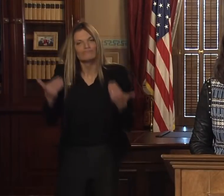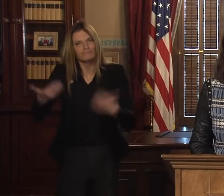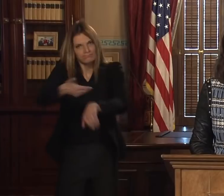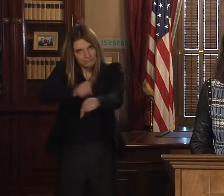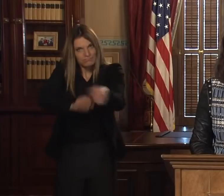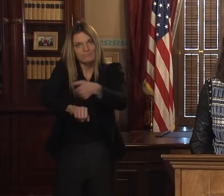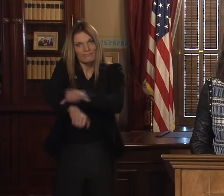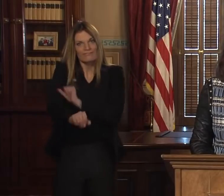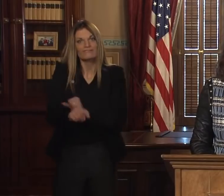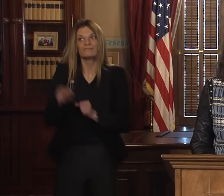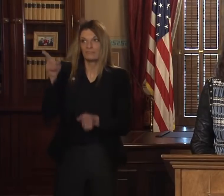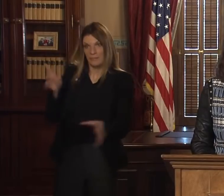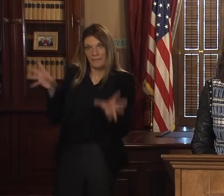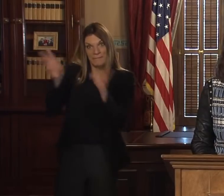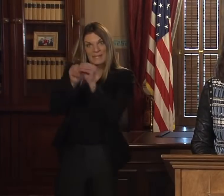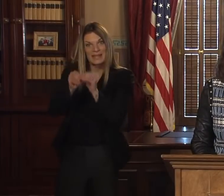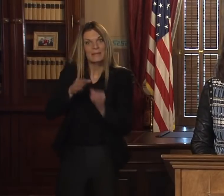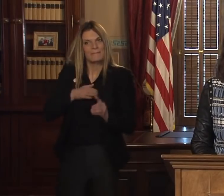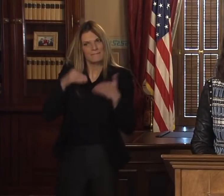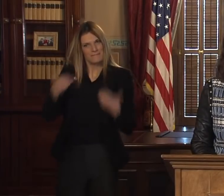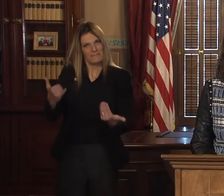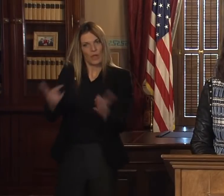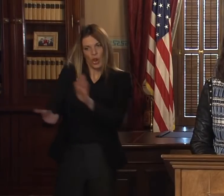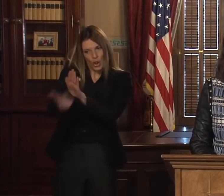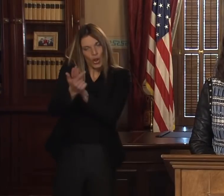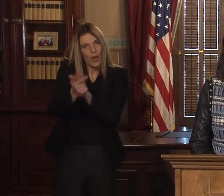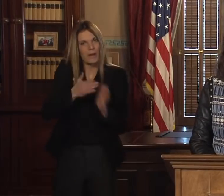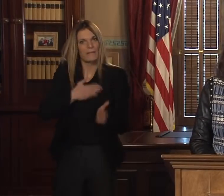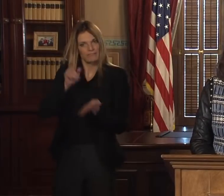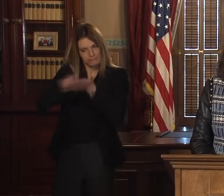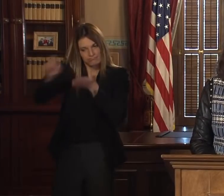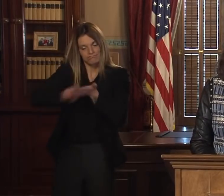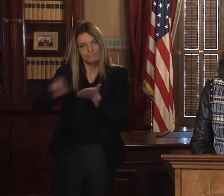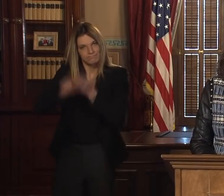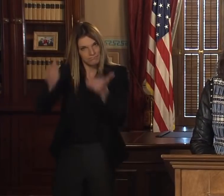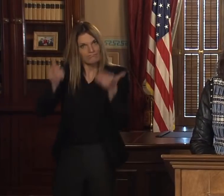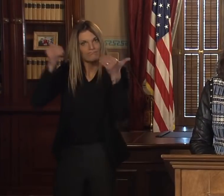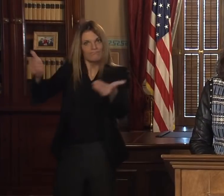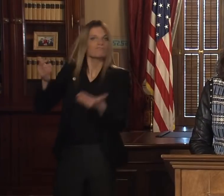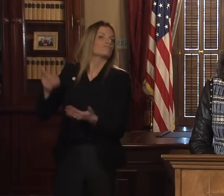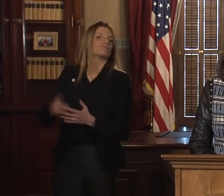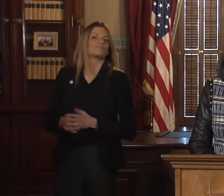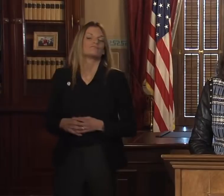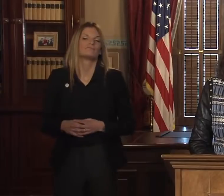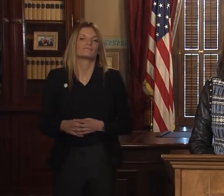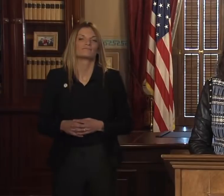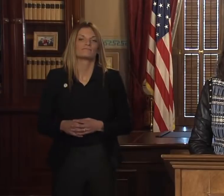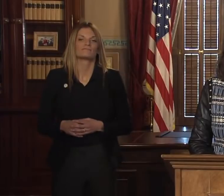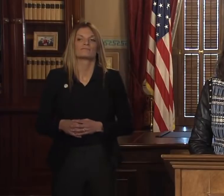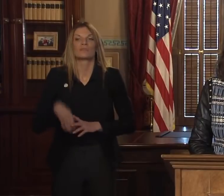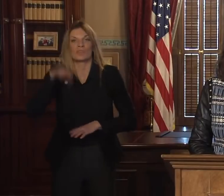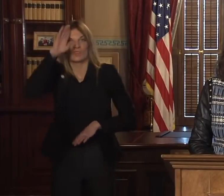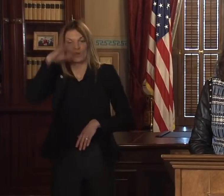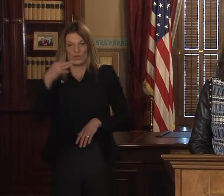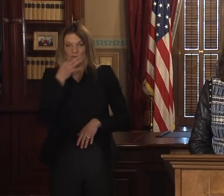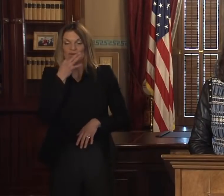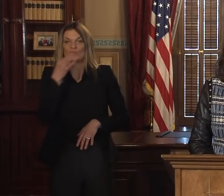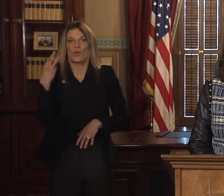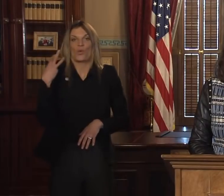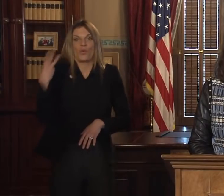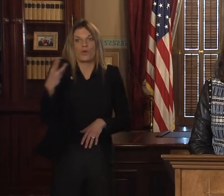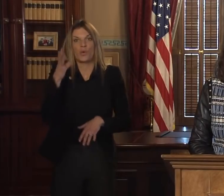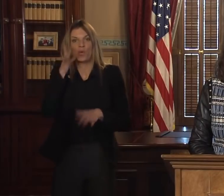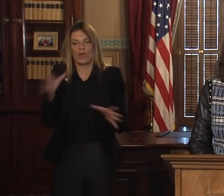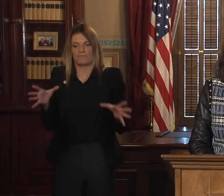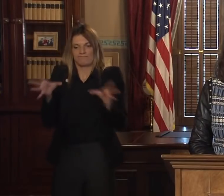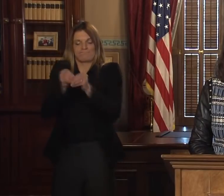when they reconvene their session days. As Washington returns for their own lame duck session, I